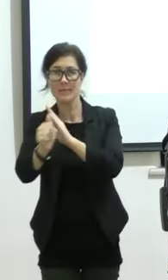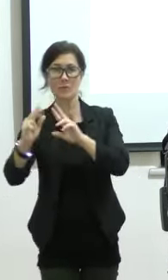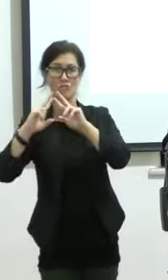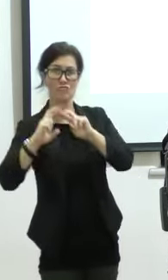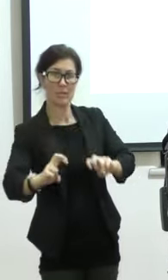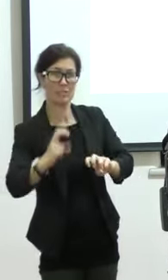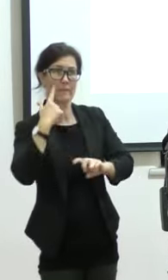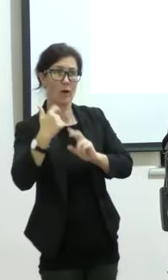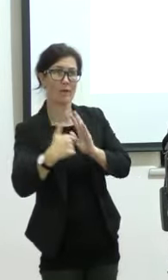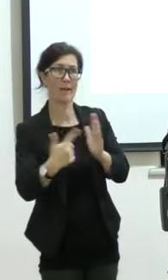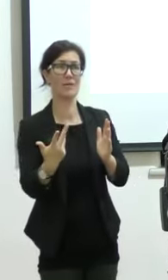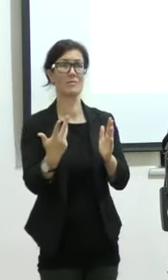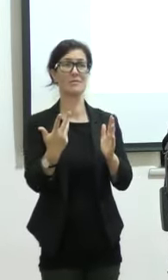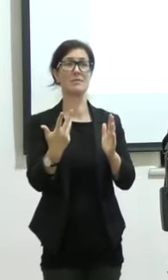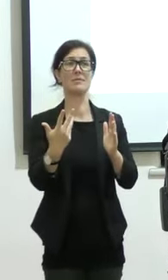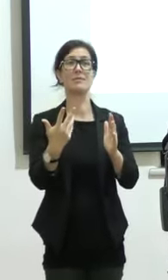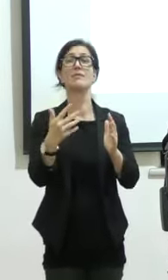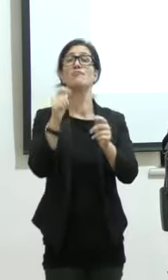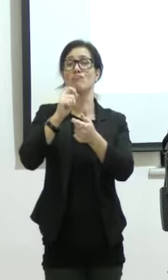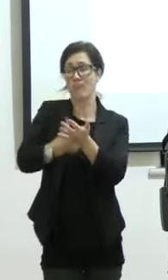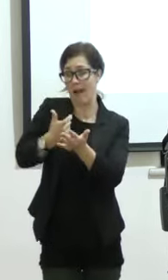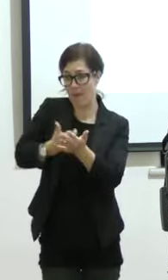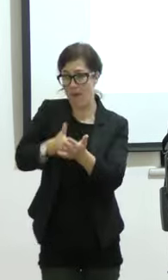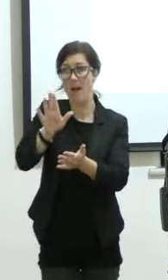than it is to limit people's choice.